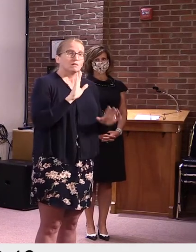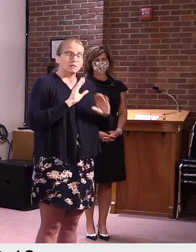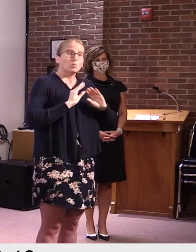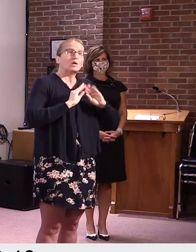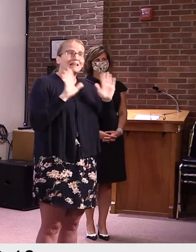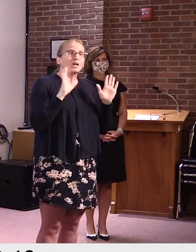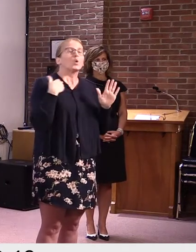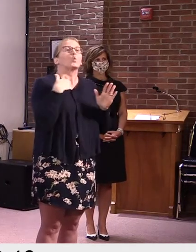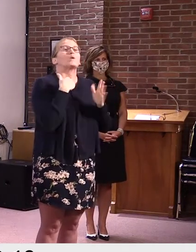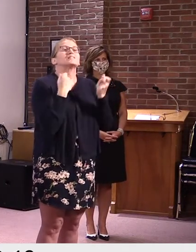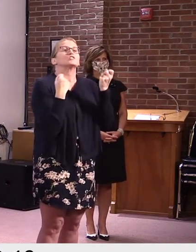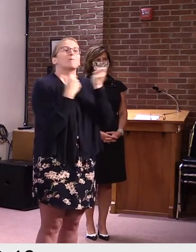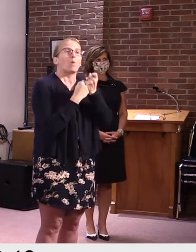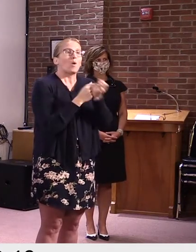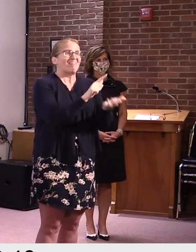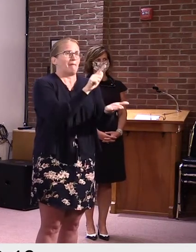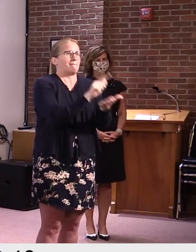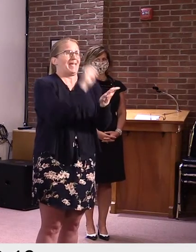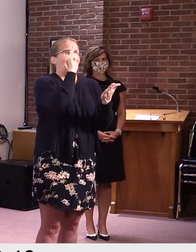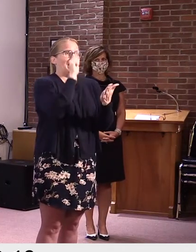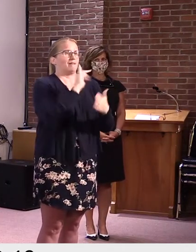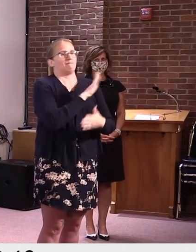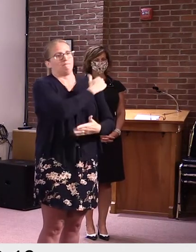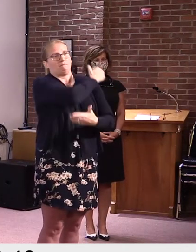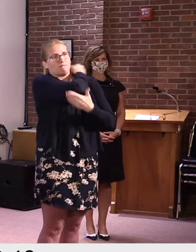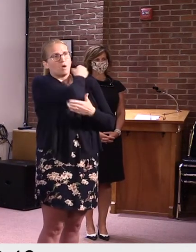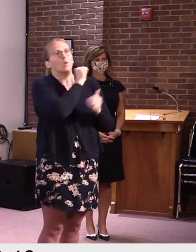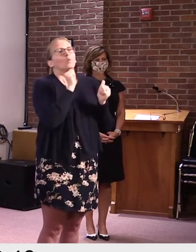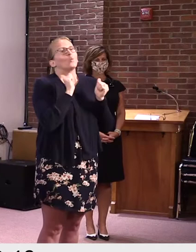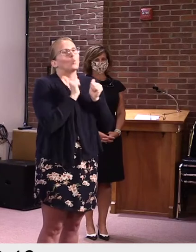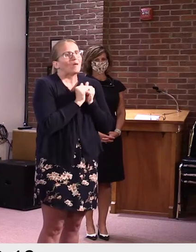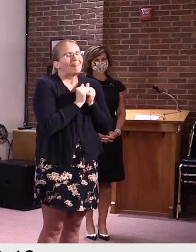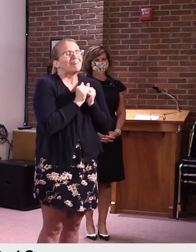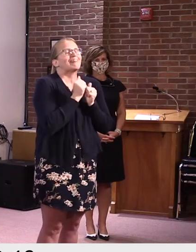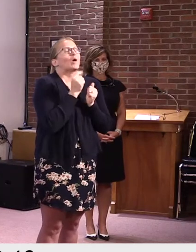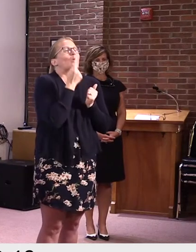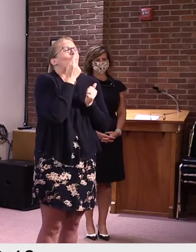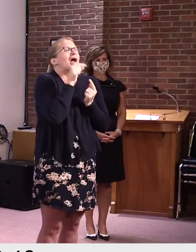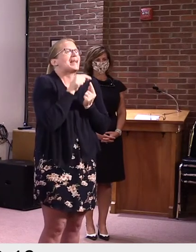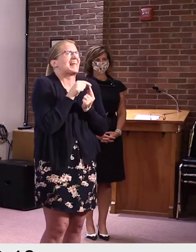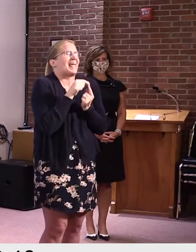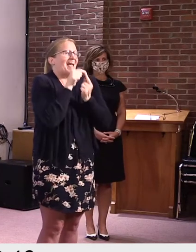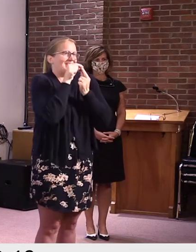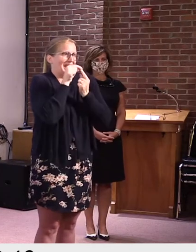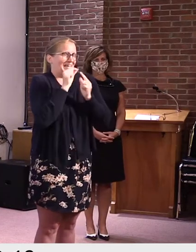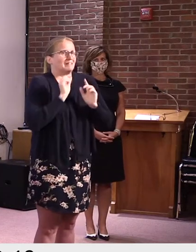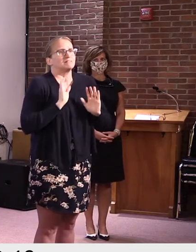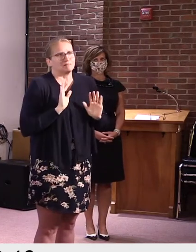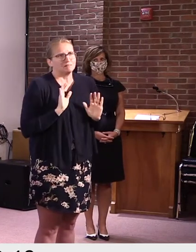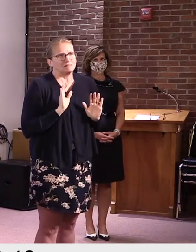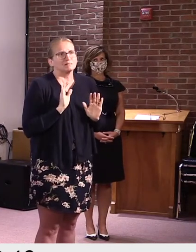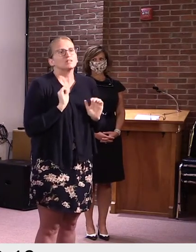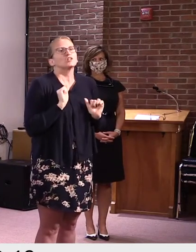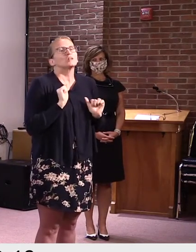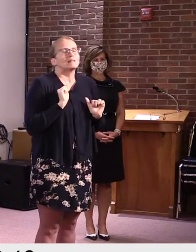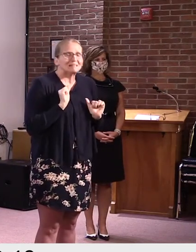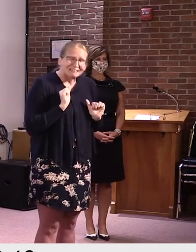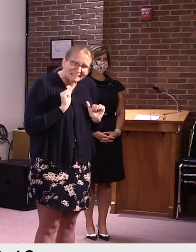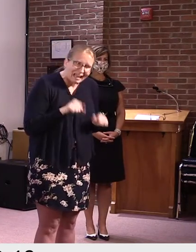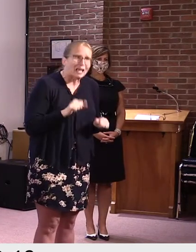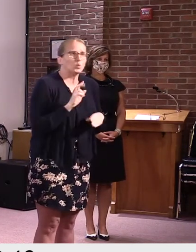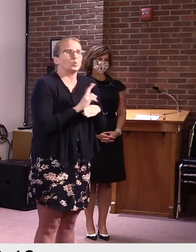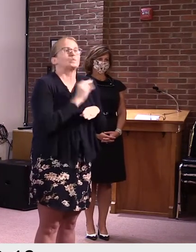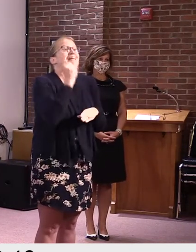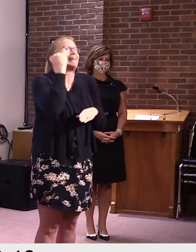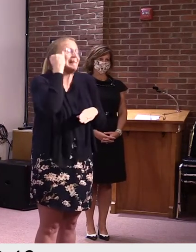with a tiny caveat that there are, it's not an instance that we've ever run into before, but it's not something